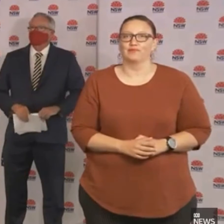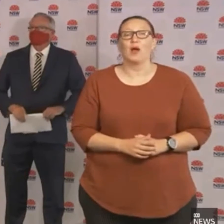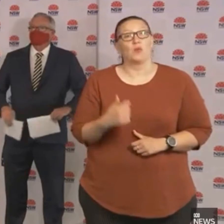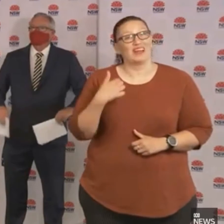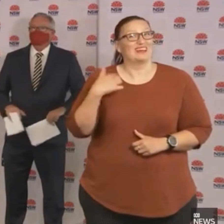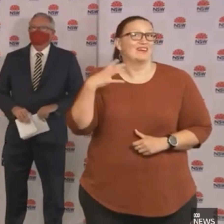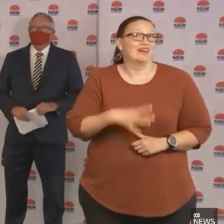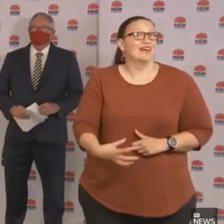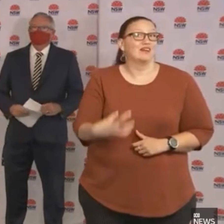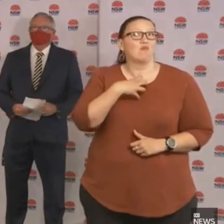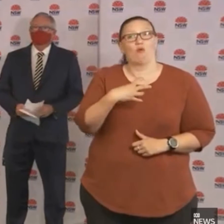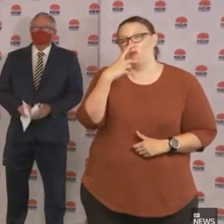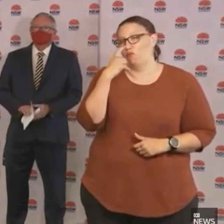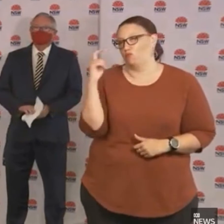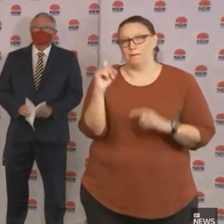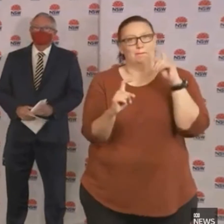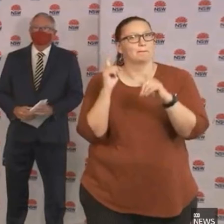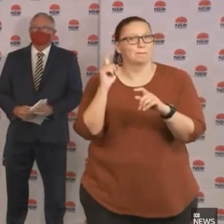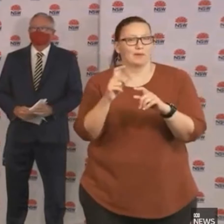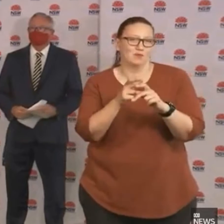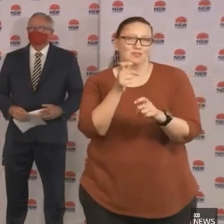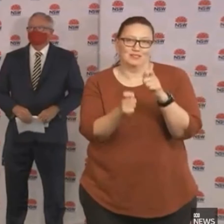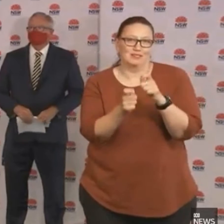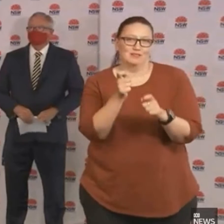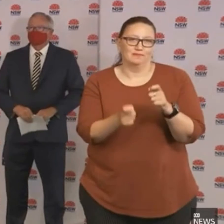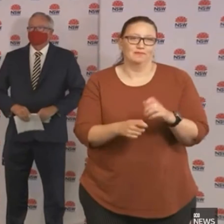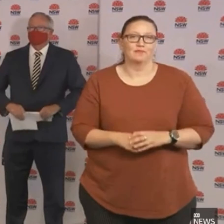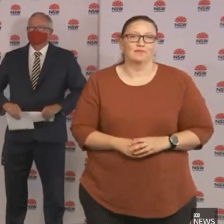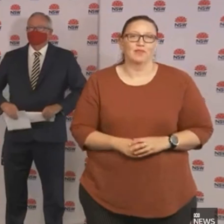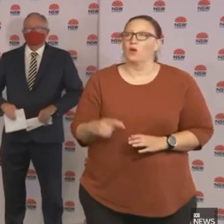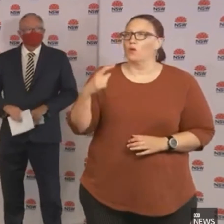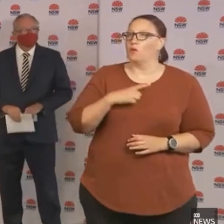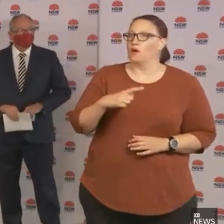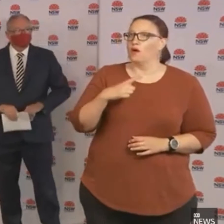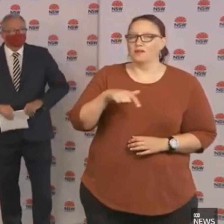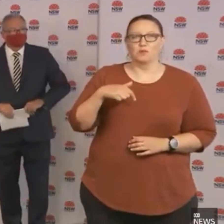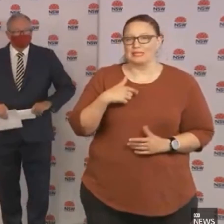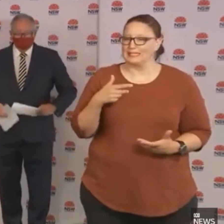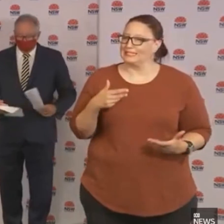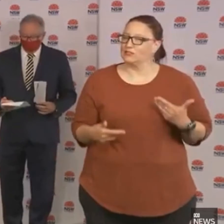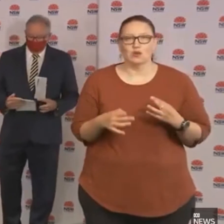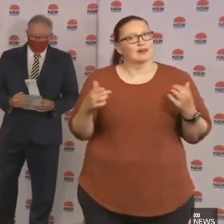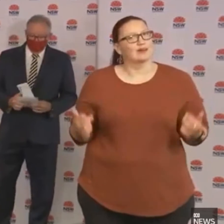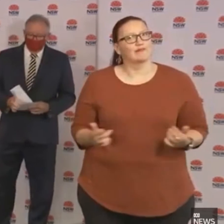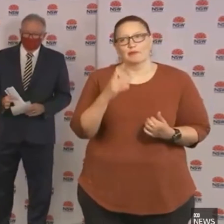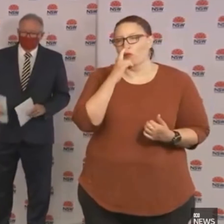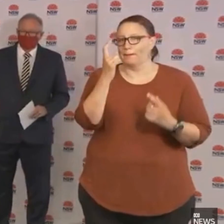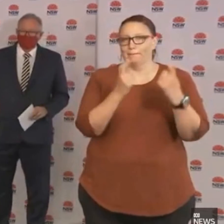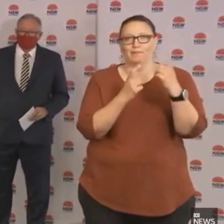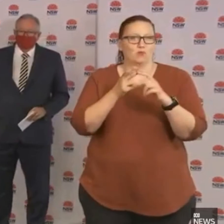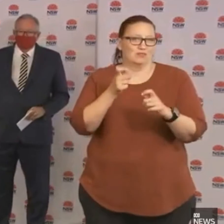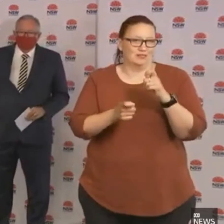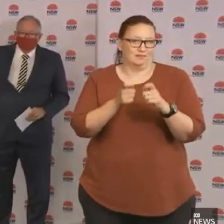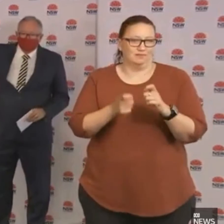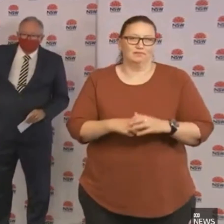rates go higher and stay high to give us confidence about the next decisions we can take moving forward. Pleasingly,